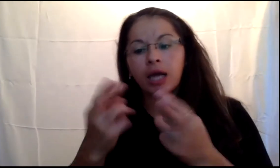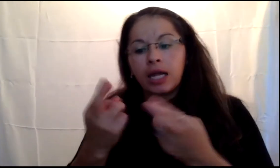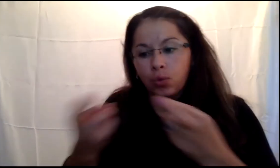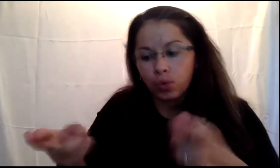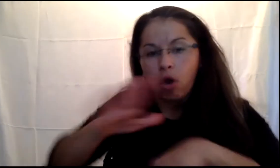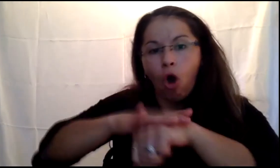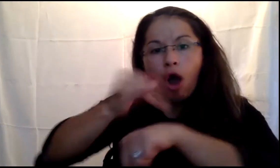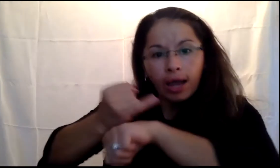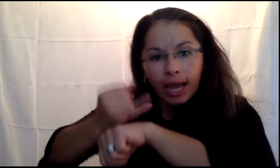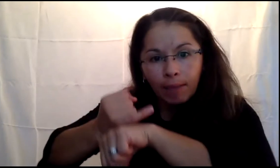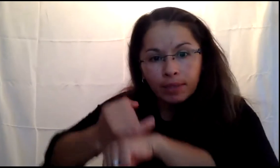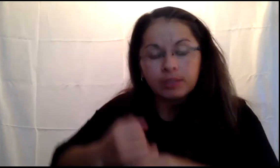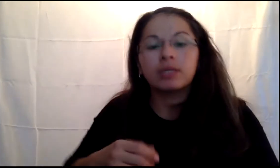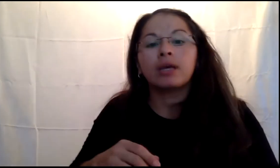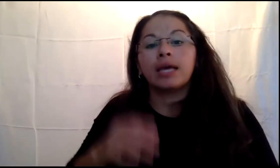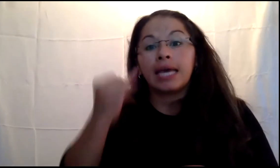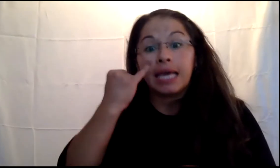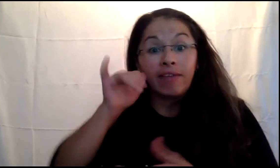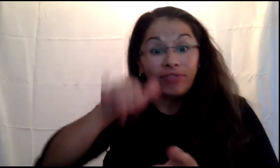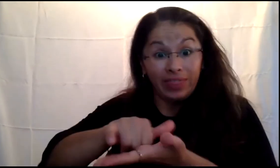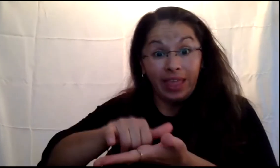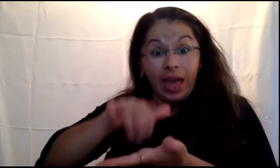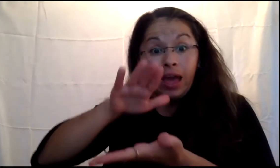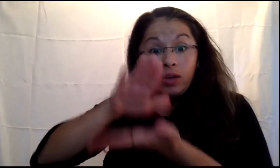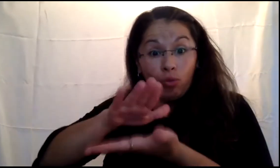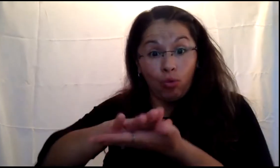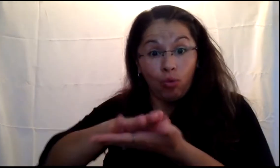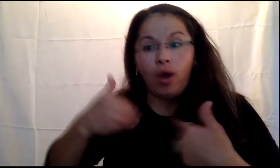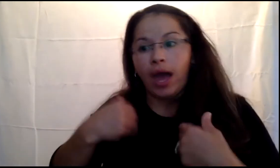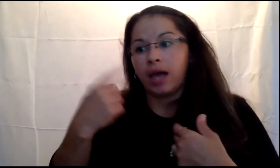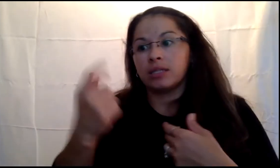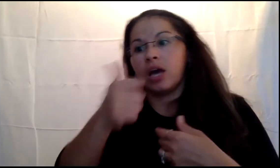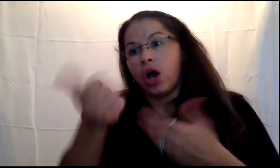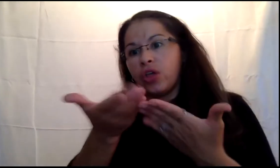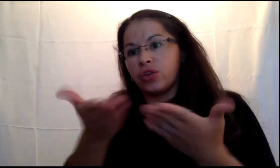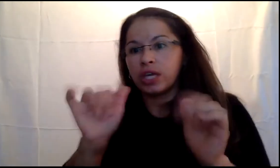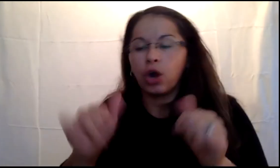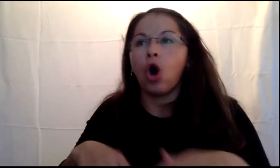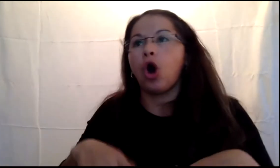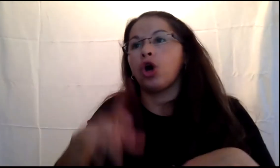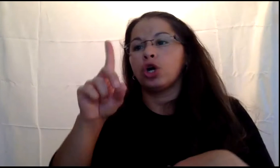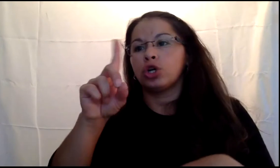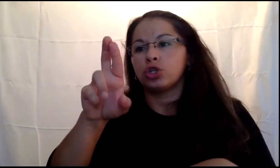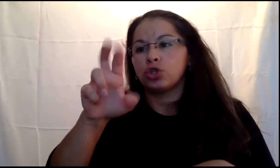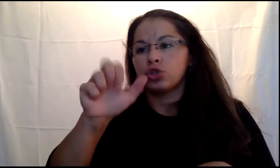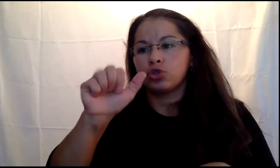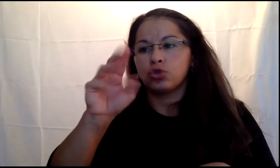institution has either, some of them call it a Dreamer Network or Undocumented Student Association or a Dreamer student